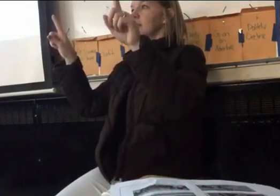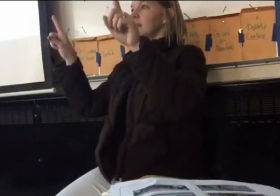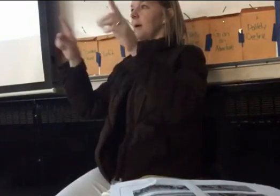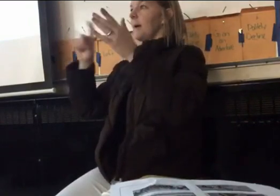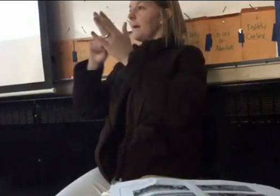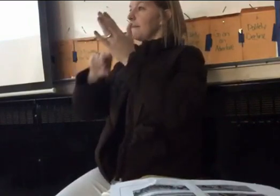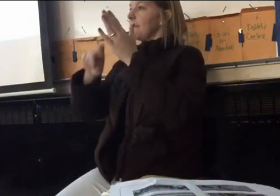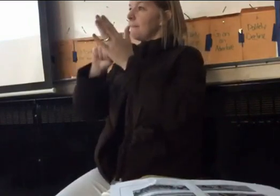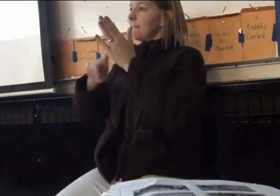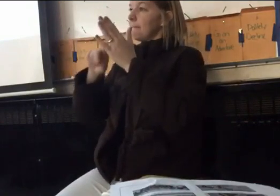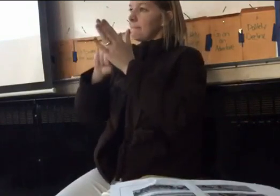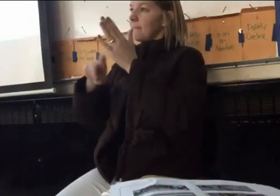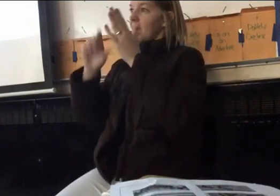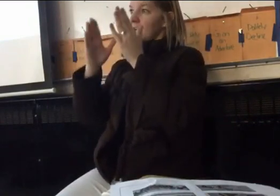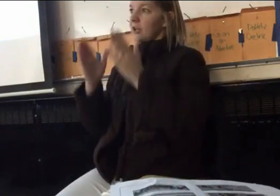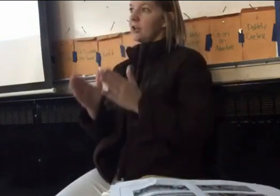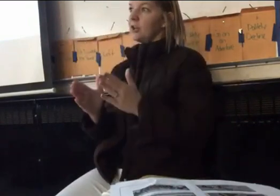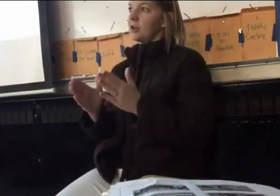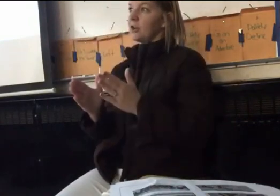minor